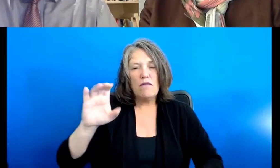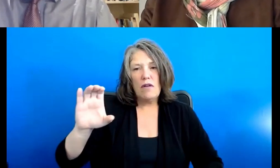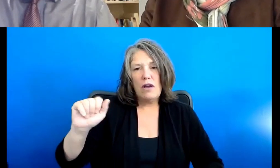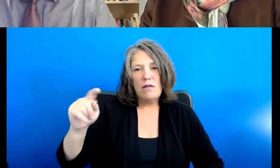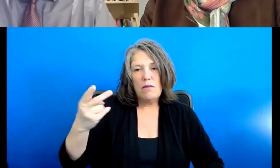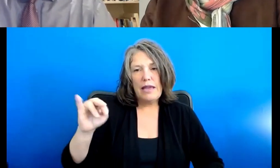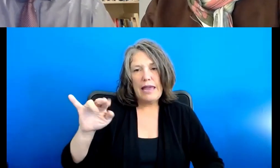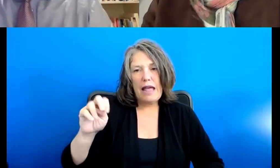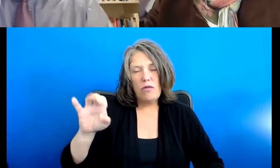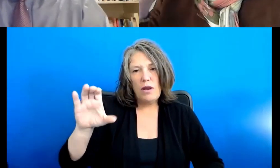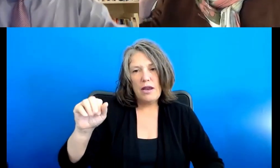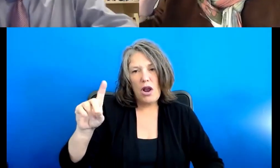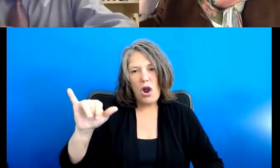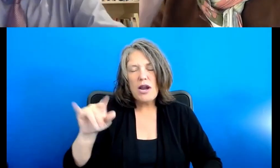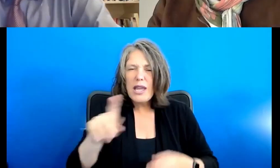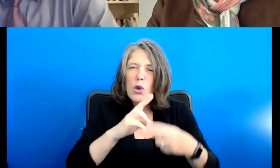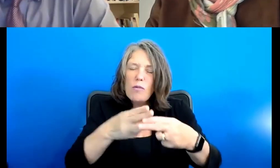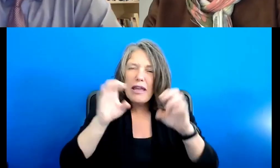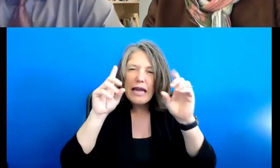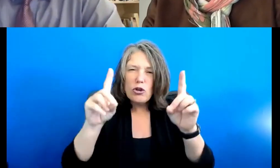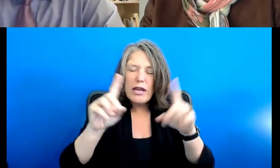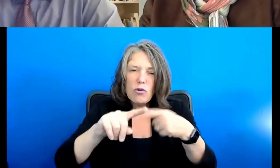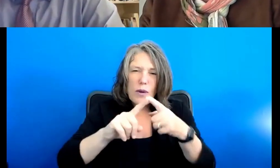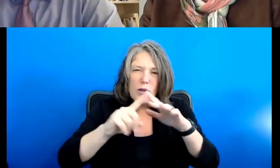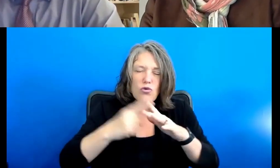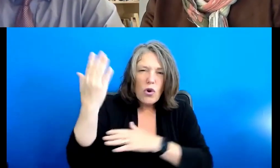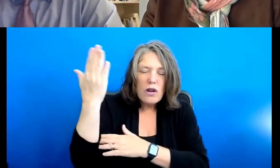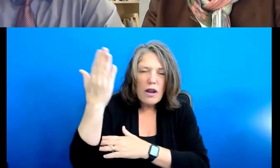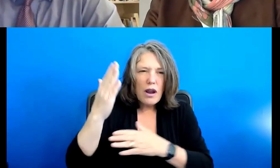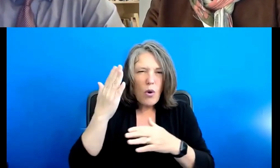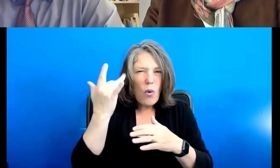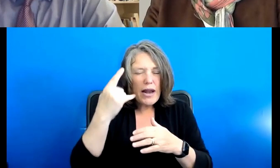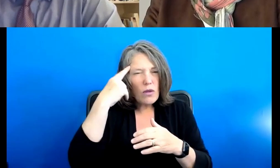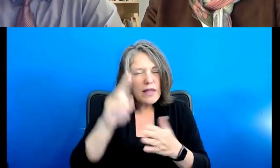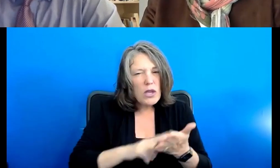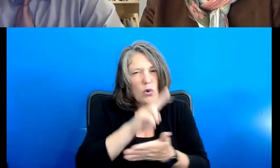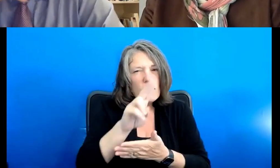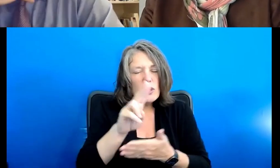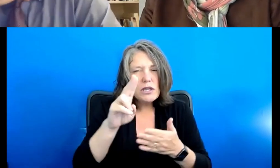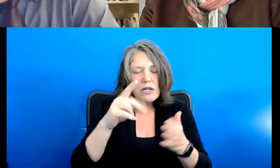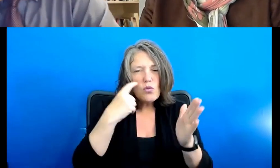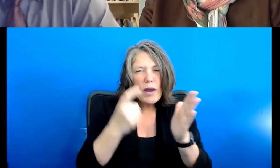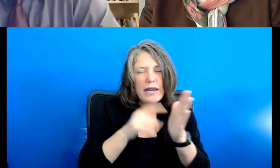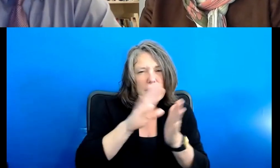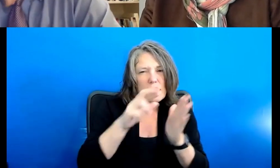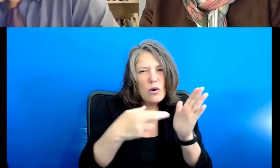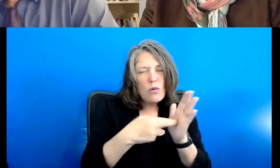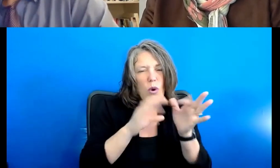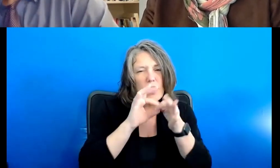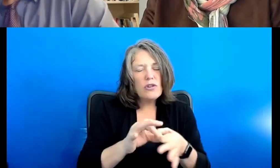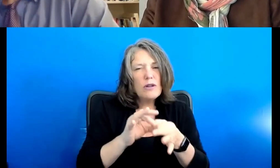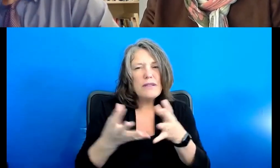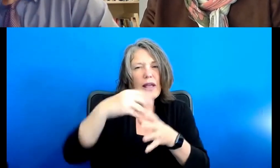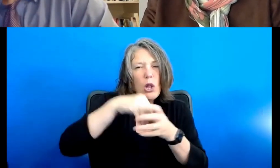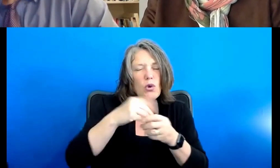You mentioned education at the start of your presentation. Why do you think universities recognize their role in terms of the inclusion